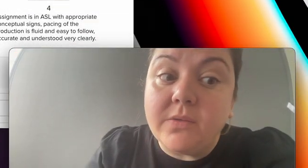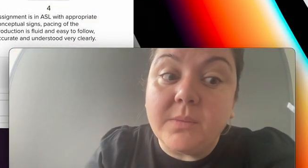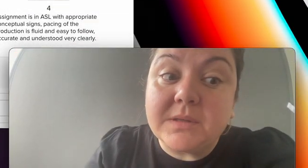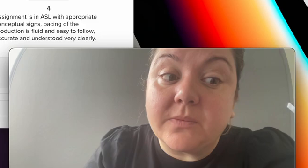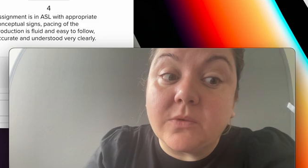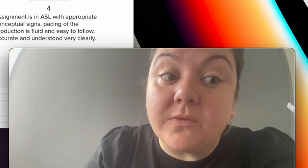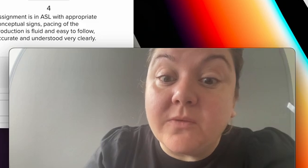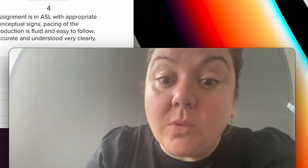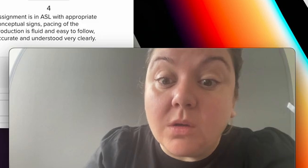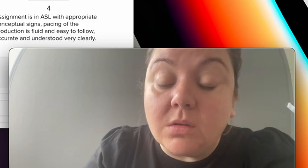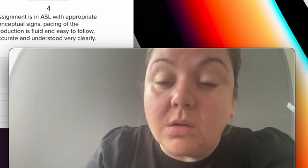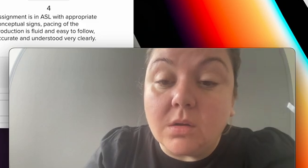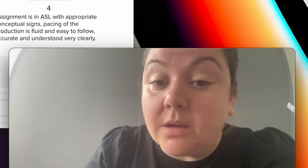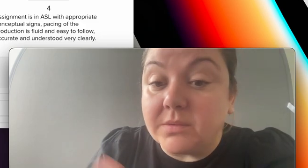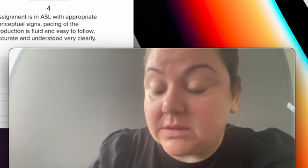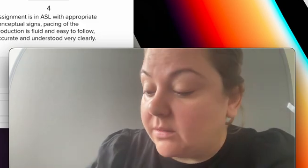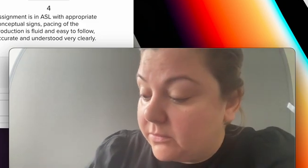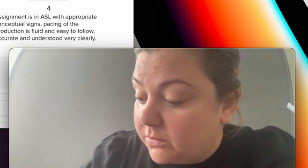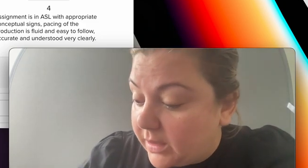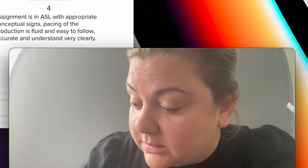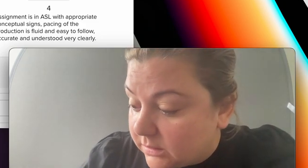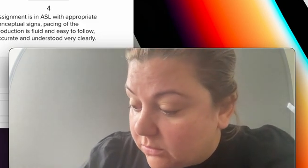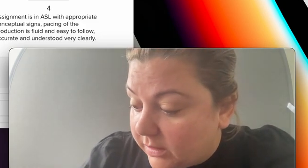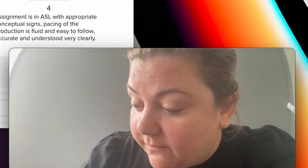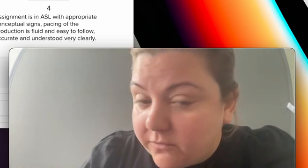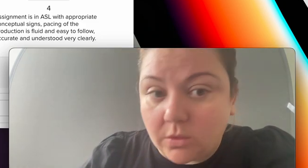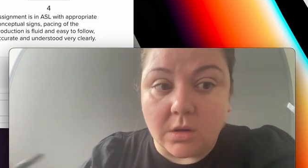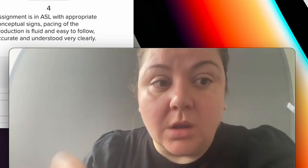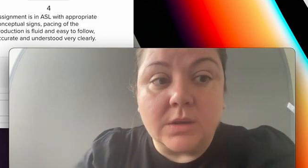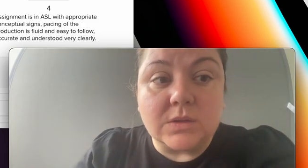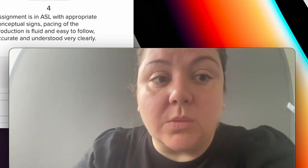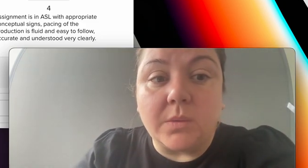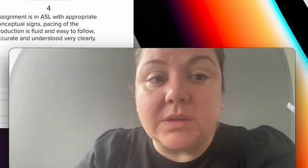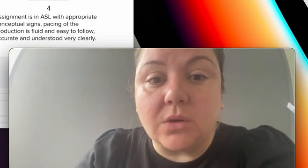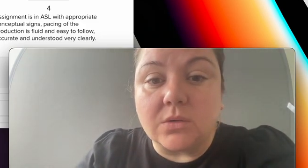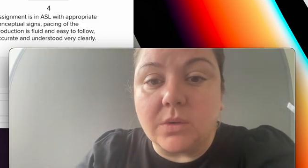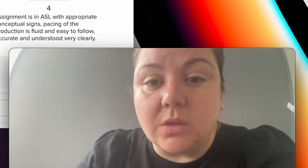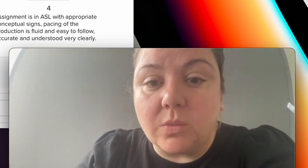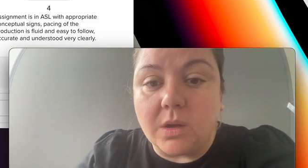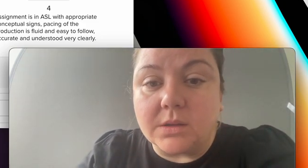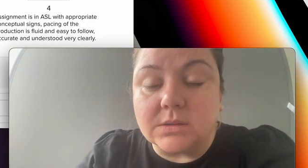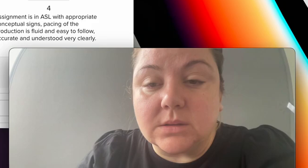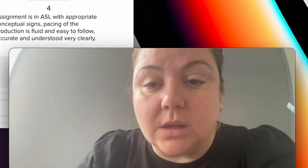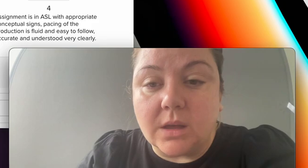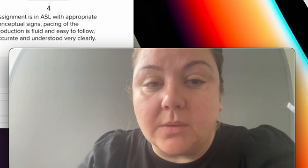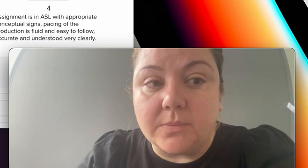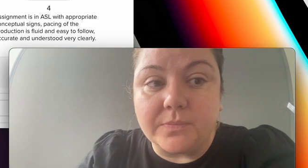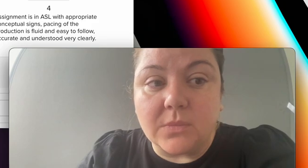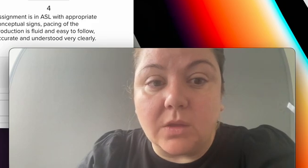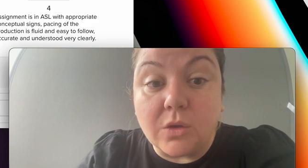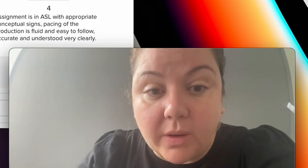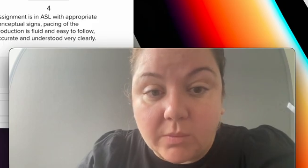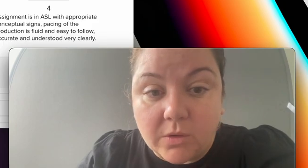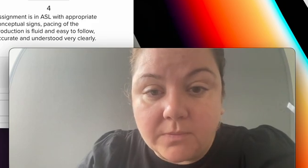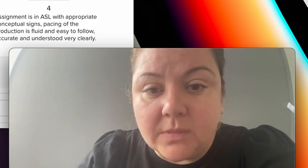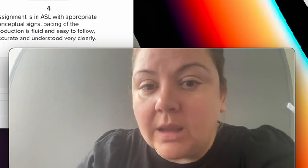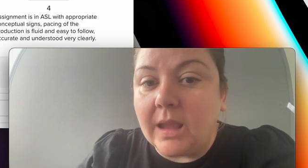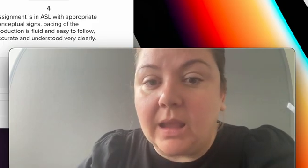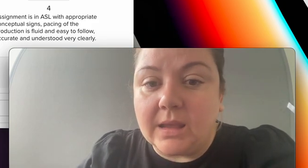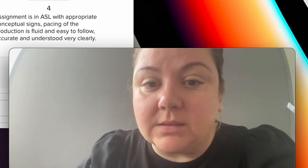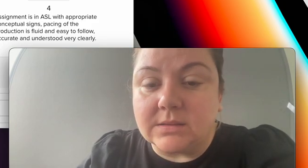For all of them except for the 5th one, I would say excellent, great, 4. So what we struggled with was the